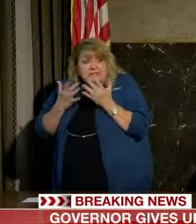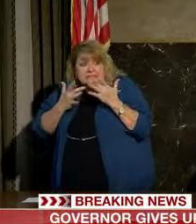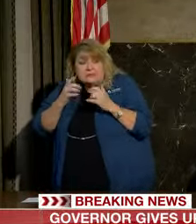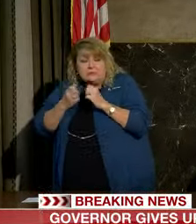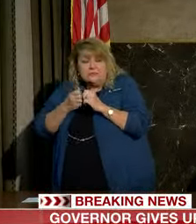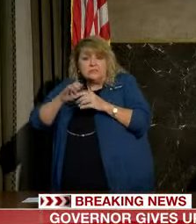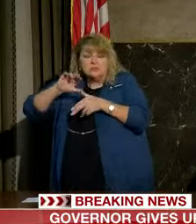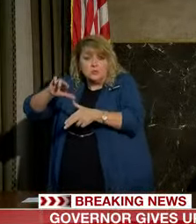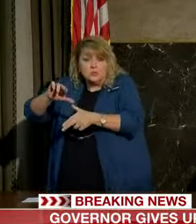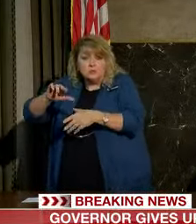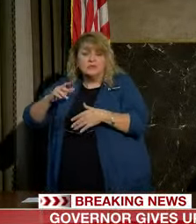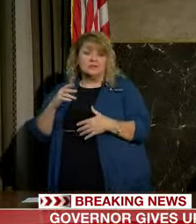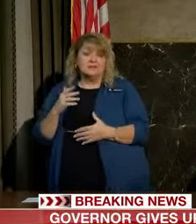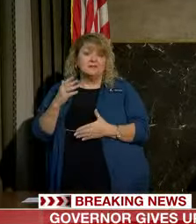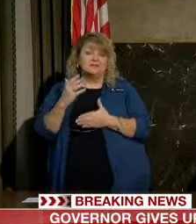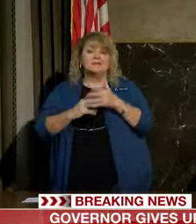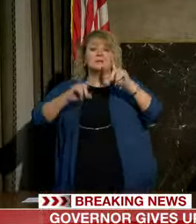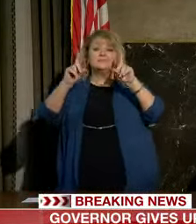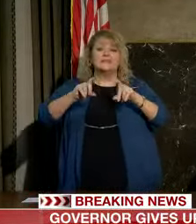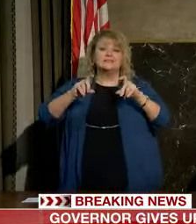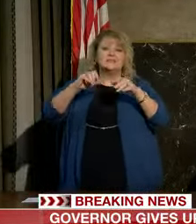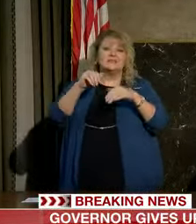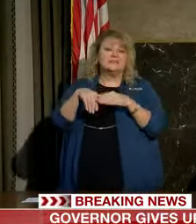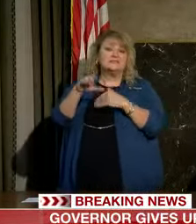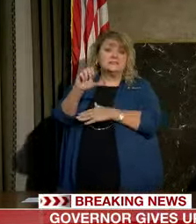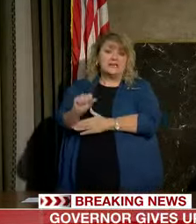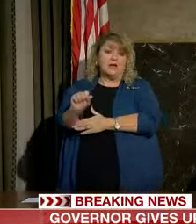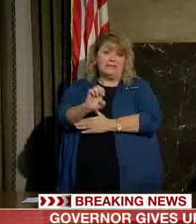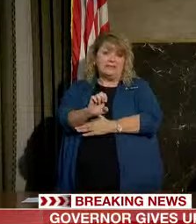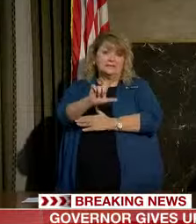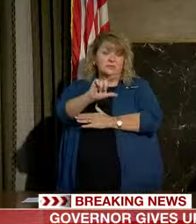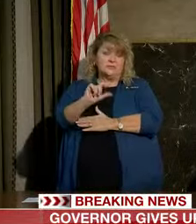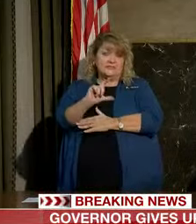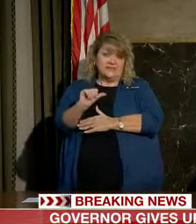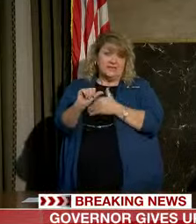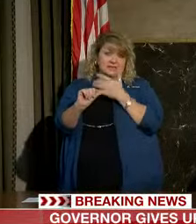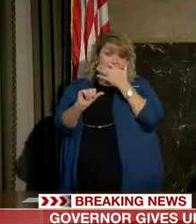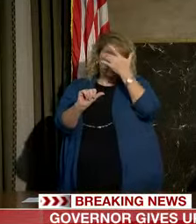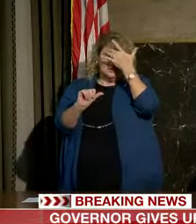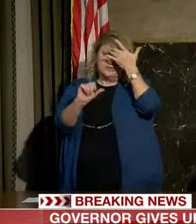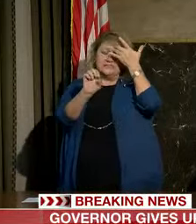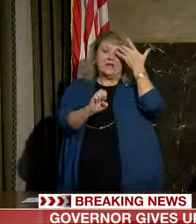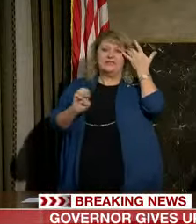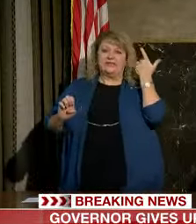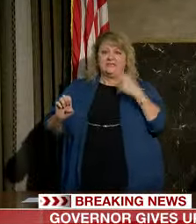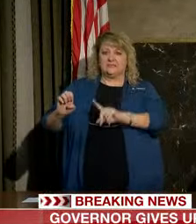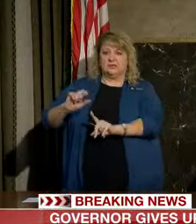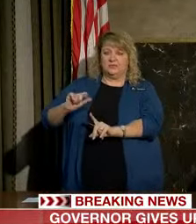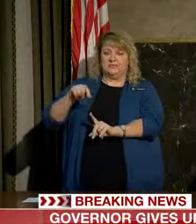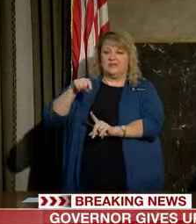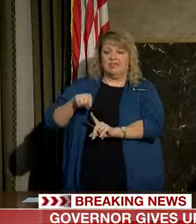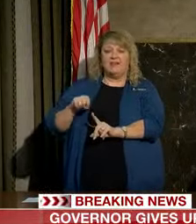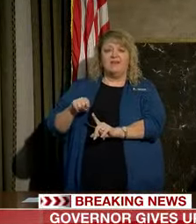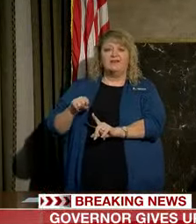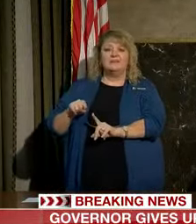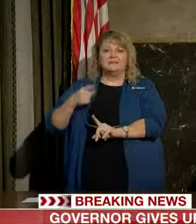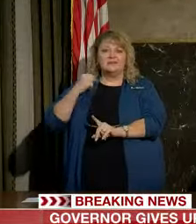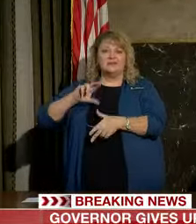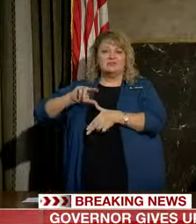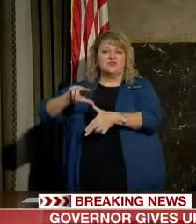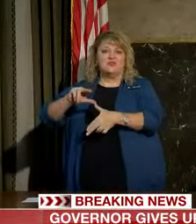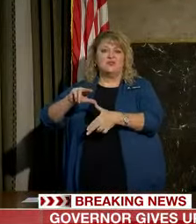Louisiana, because of the storm. And I've received the recommendations of the Department of Health, and I'm going to accept